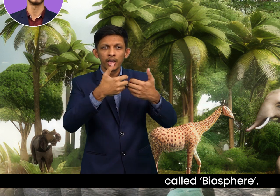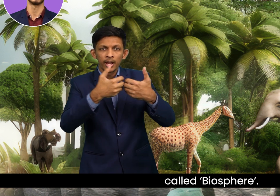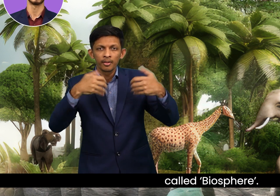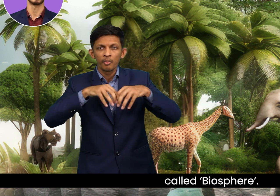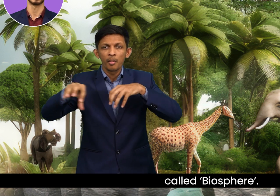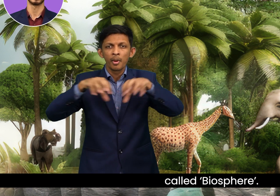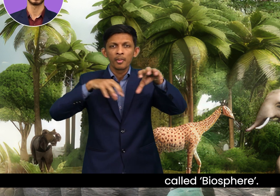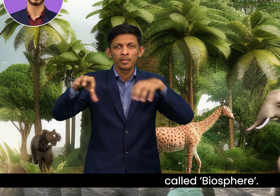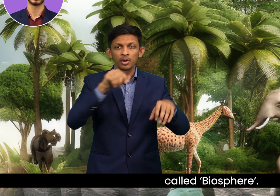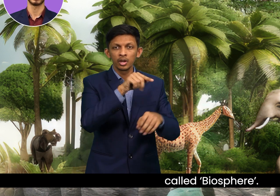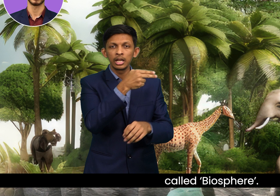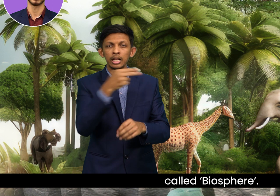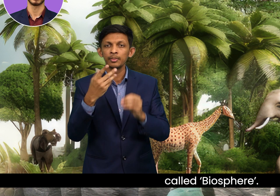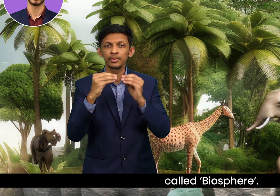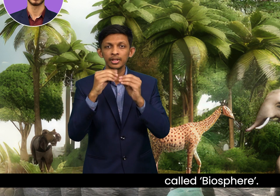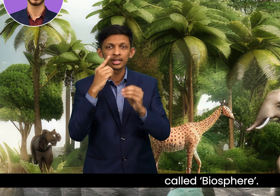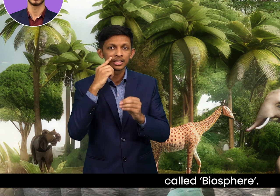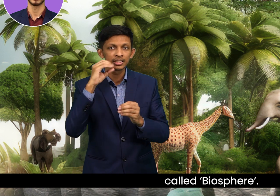biosphere.